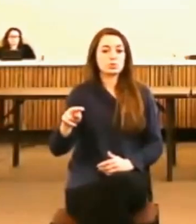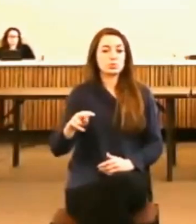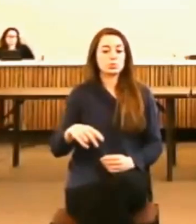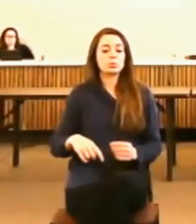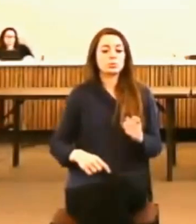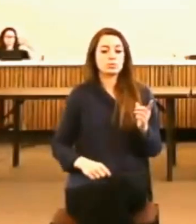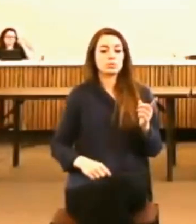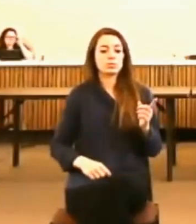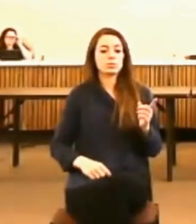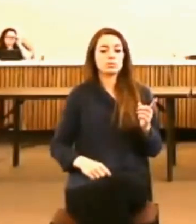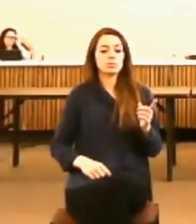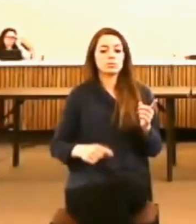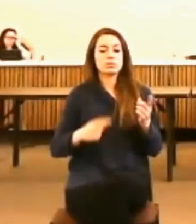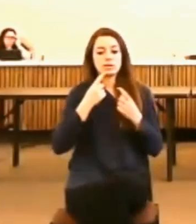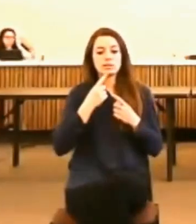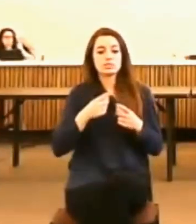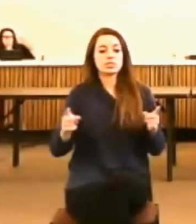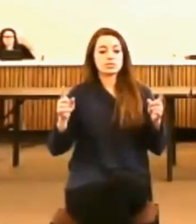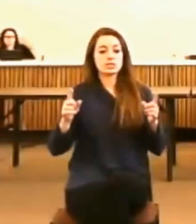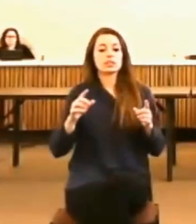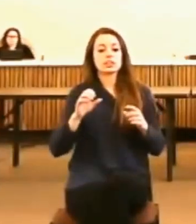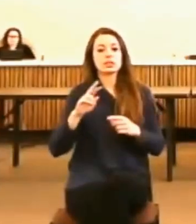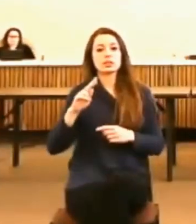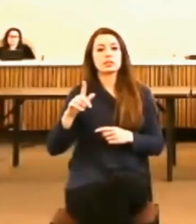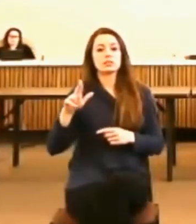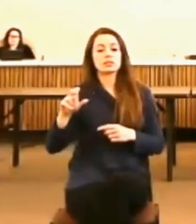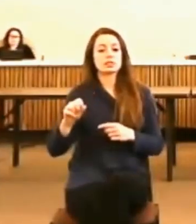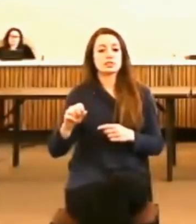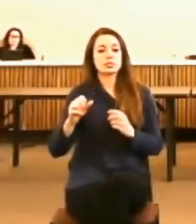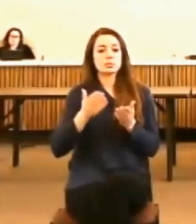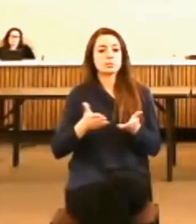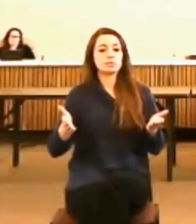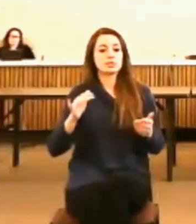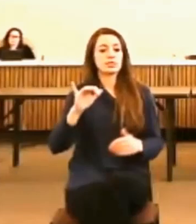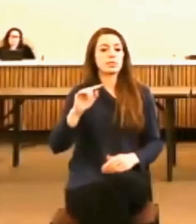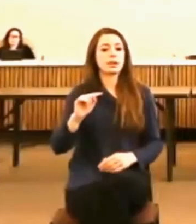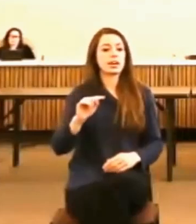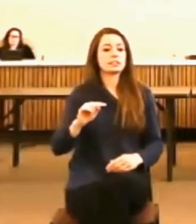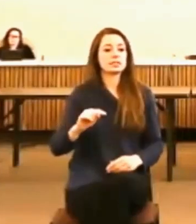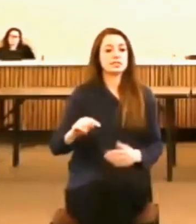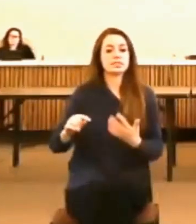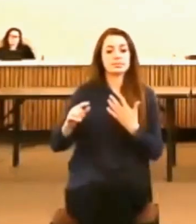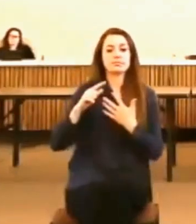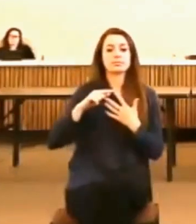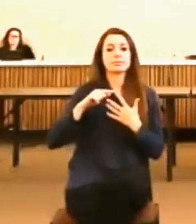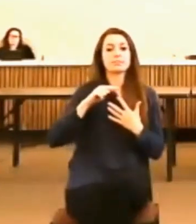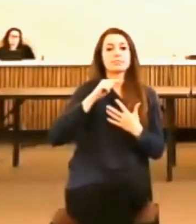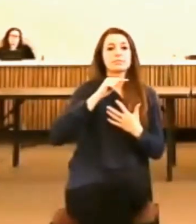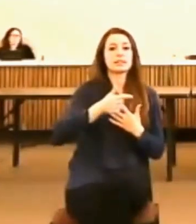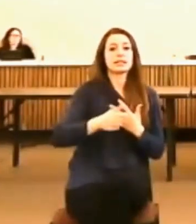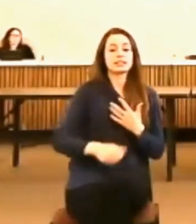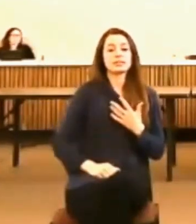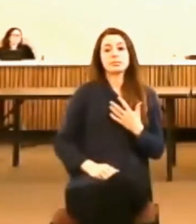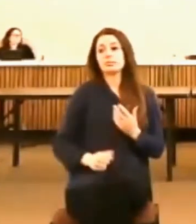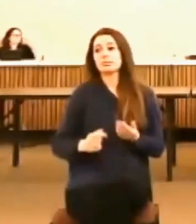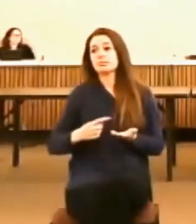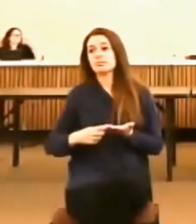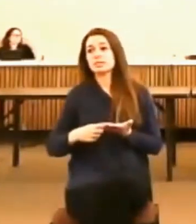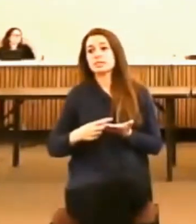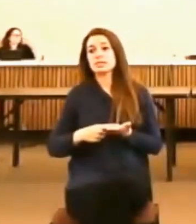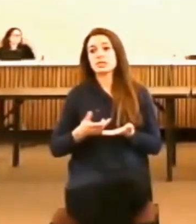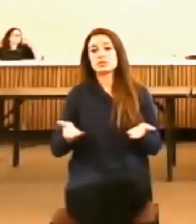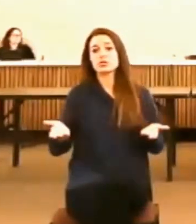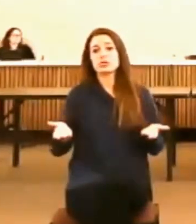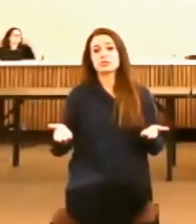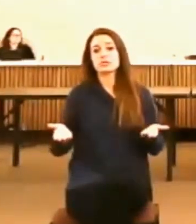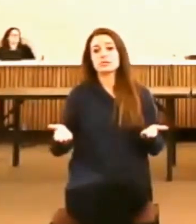years, between which a new ocean will probably form. It is estimated that these changes